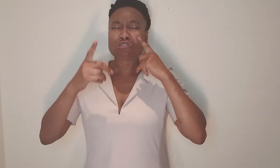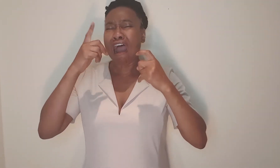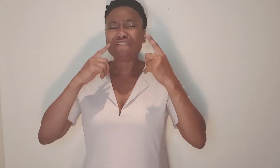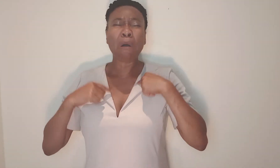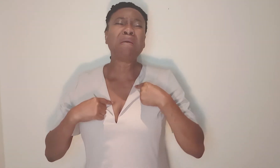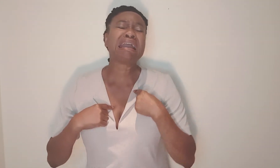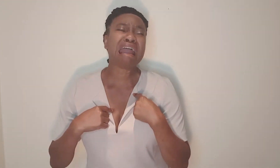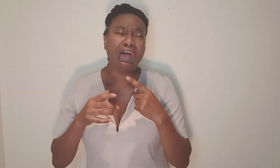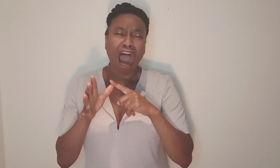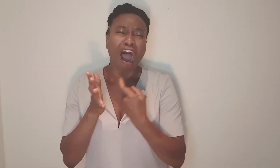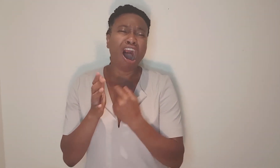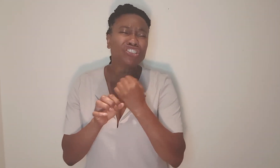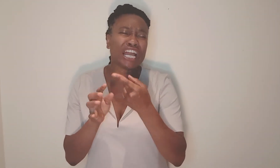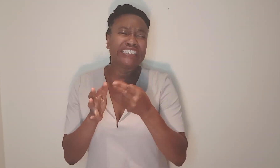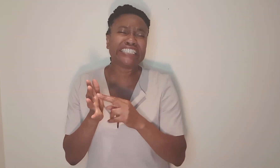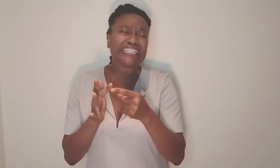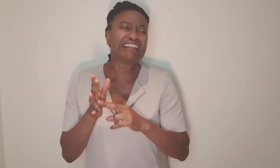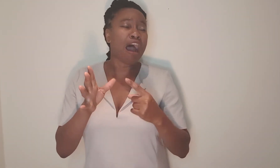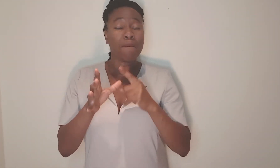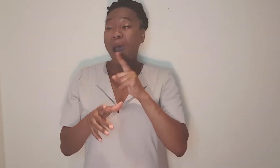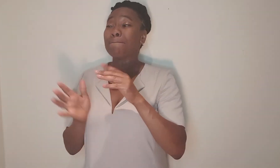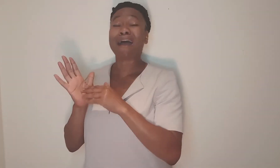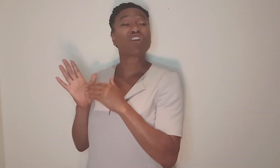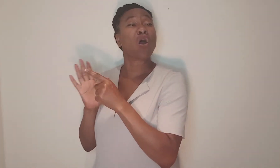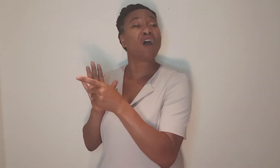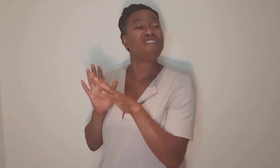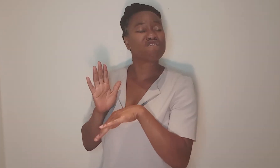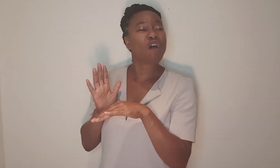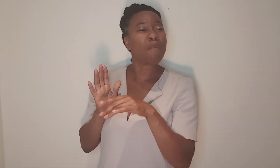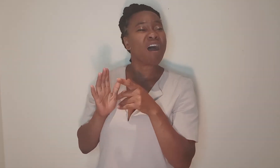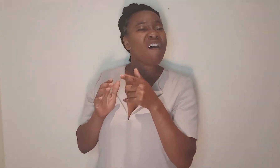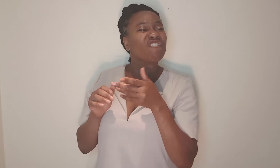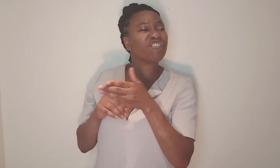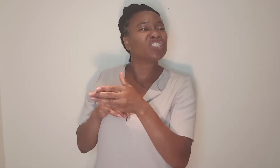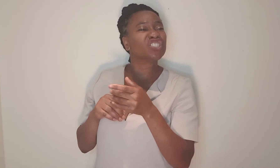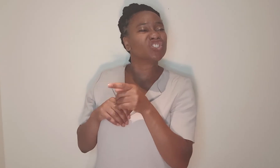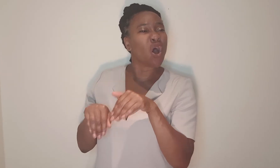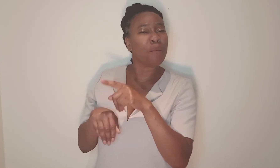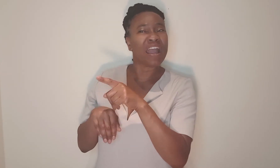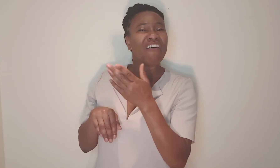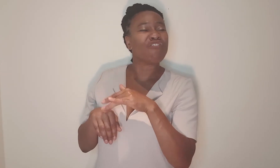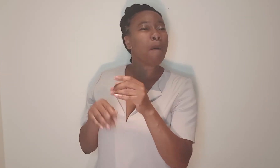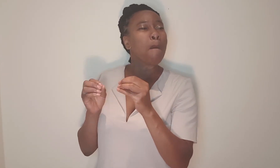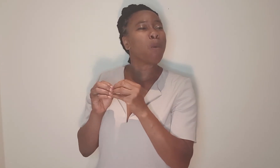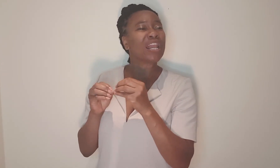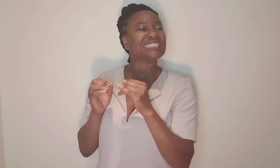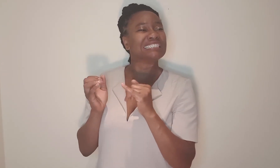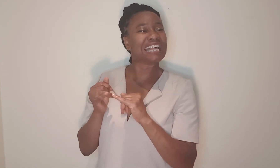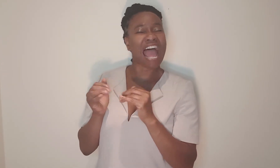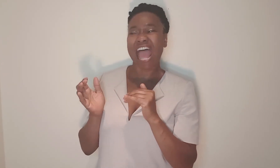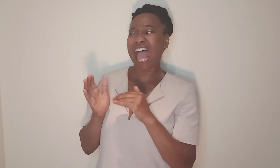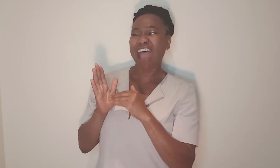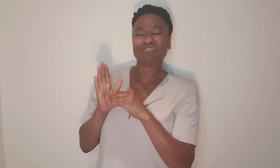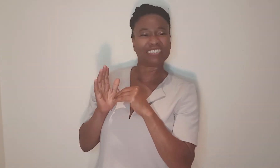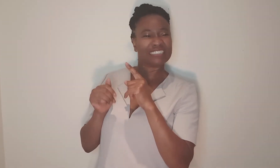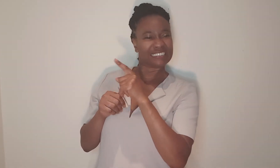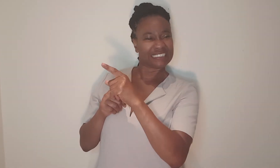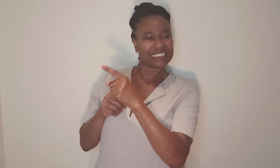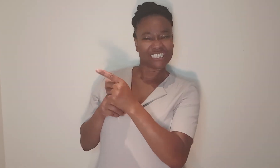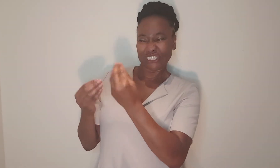at George's Fish Bar is from Buenos Aires and shows us tango moves, and there's always sparkle in my chips and on my lips, and even the teenage rude boys stop